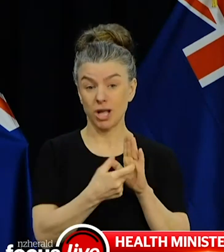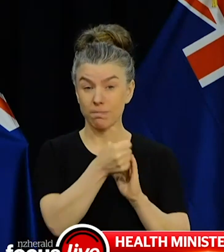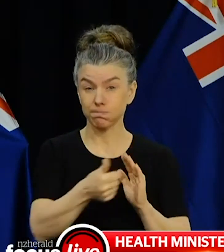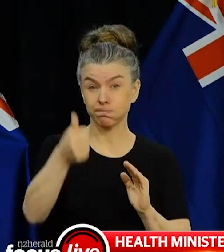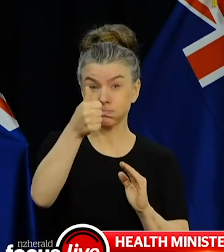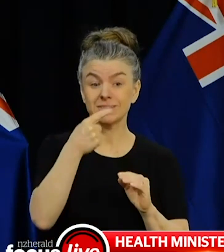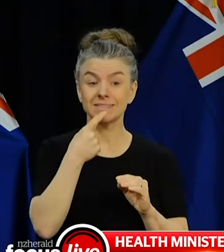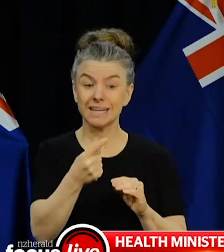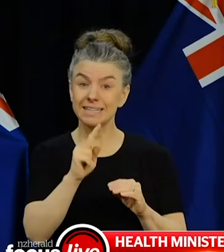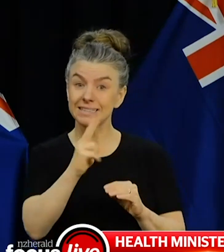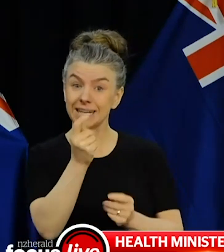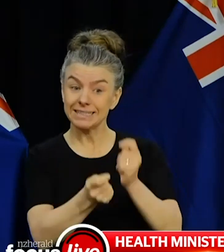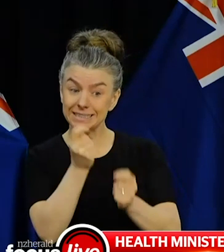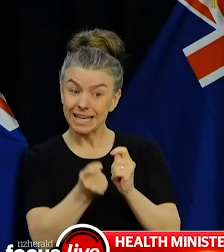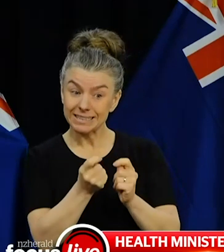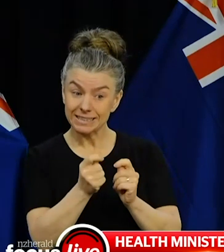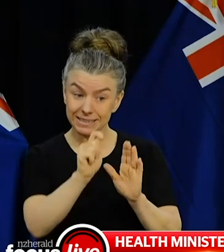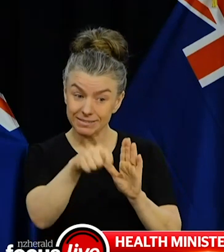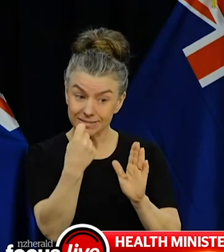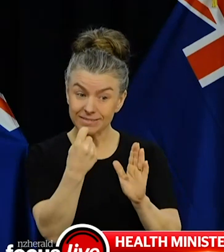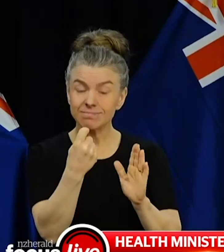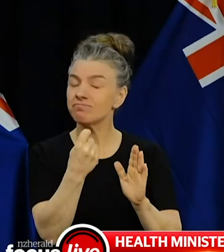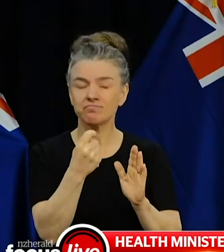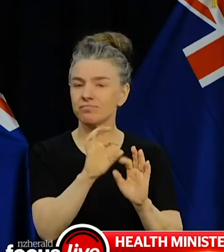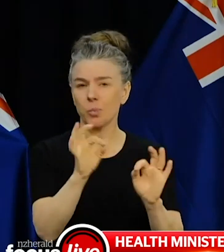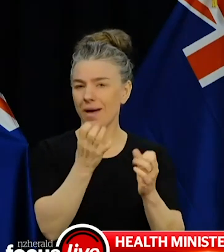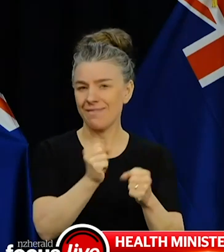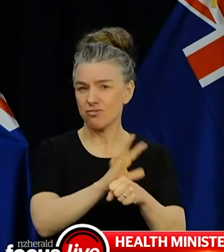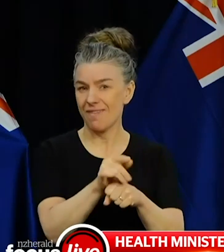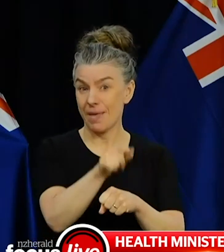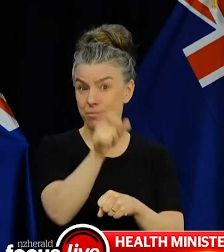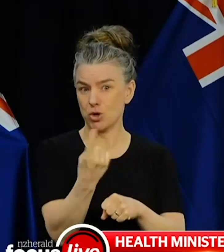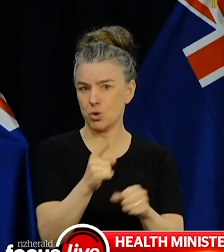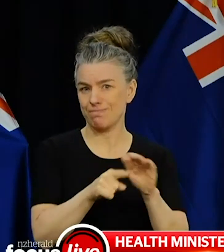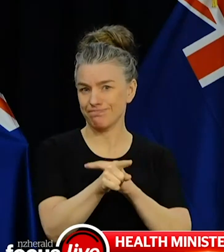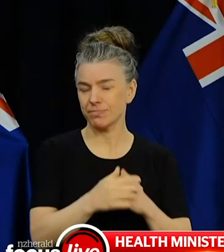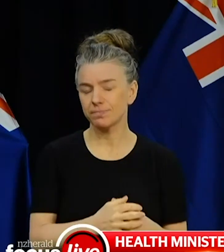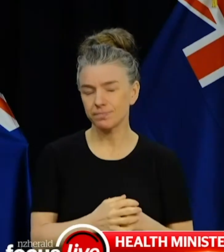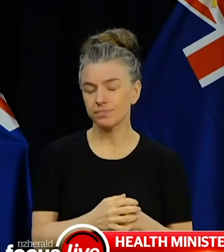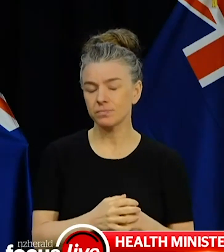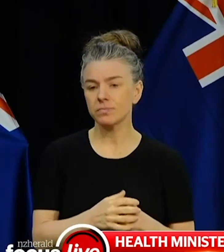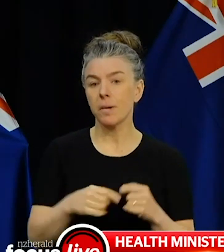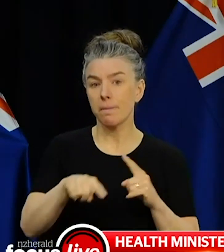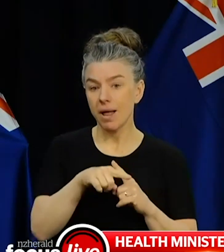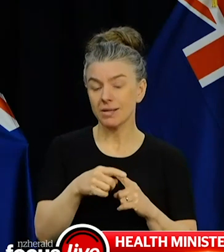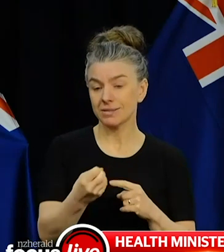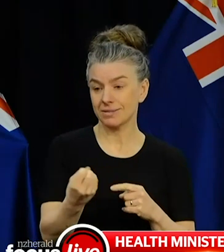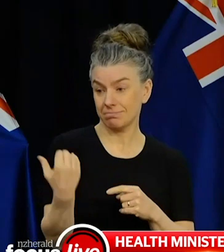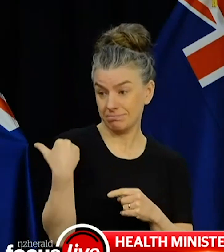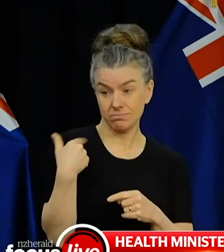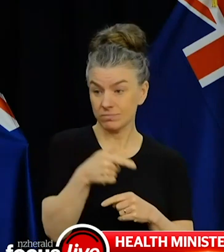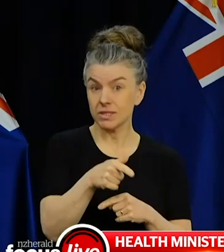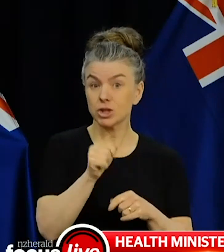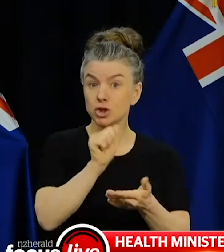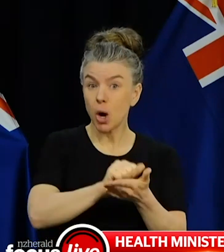swab taken this morning has also been found to be negative. I've also been informed that there were no other customers in